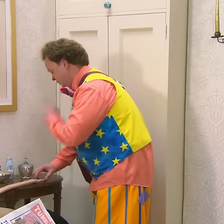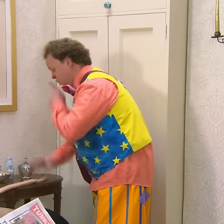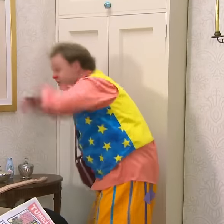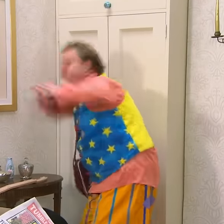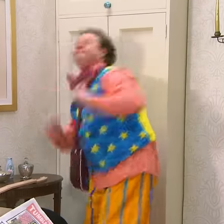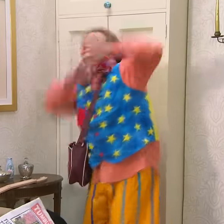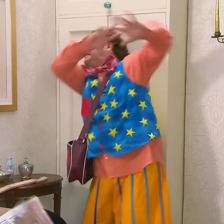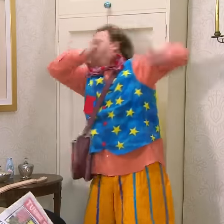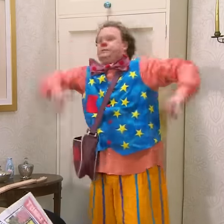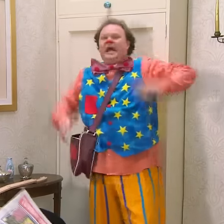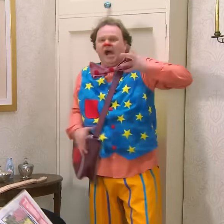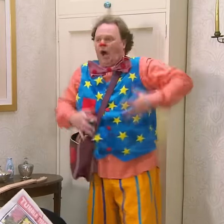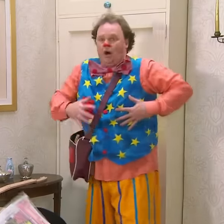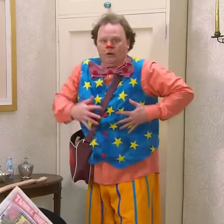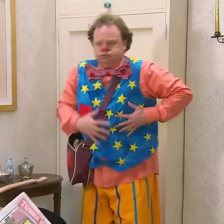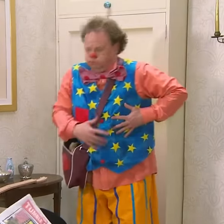What are you doing, Mr Tumble?